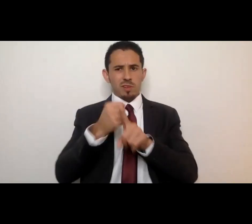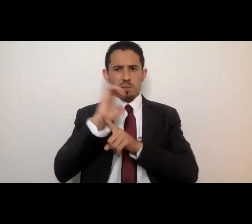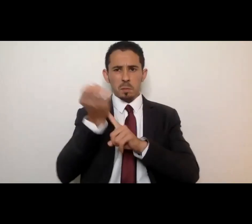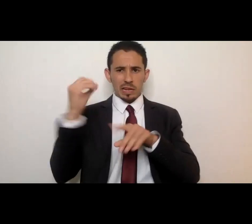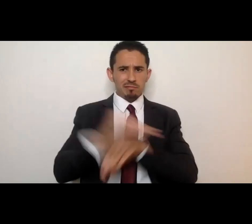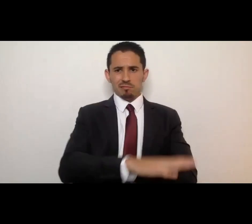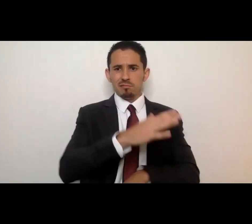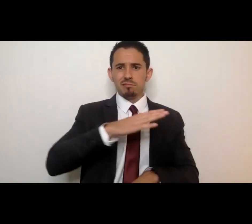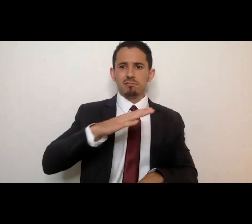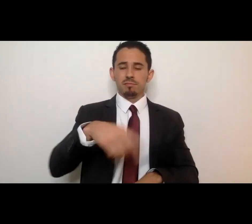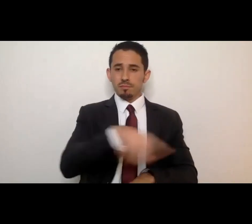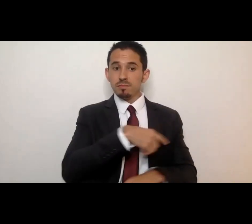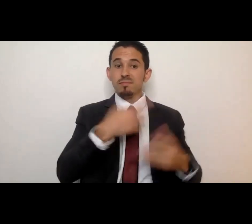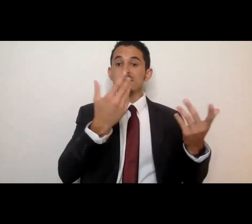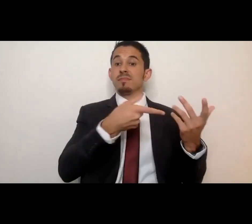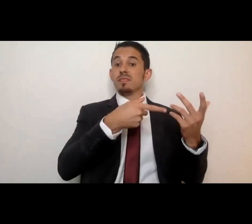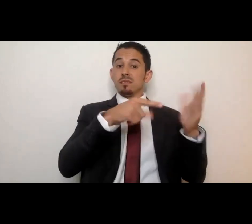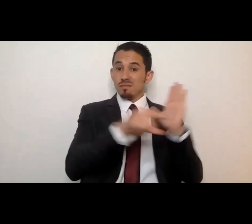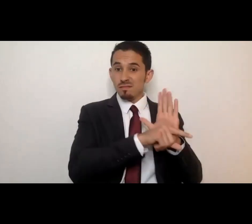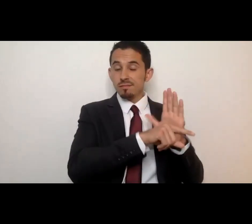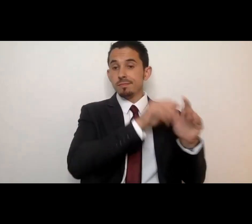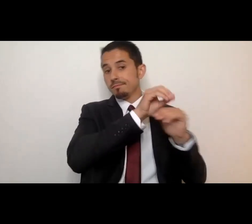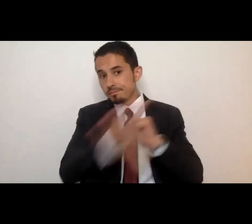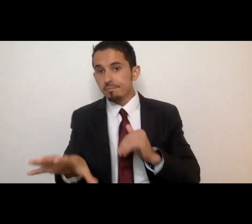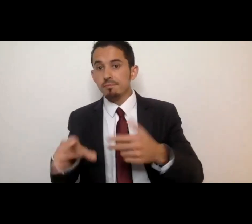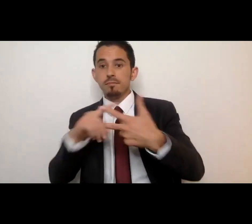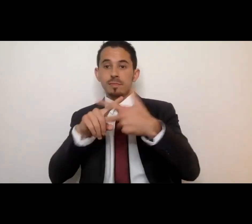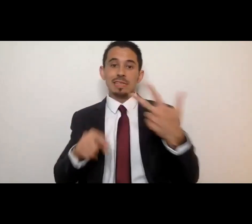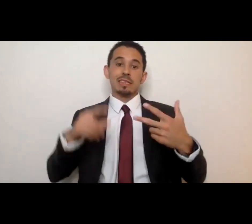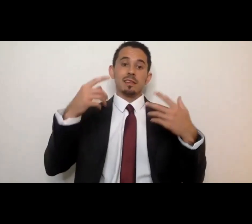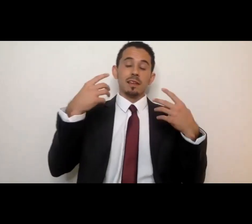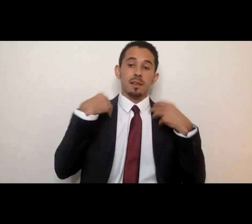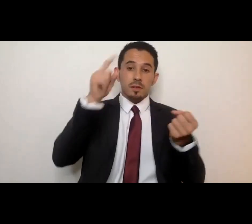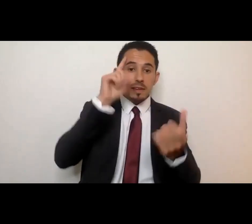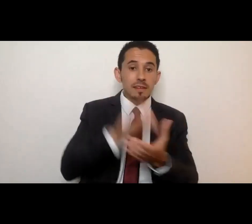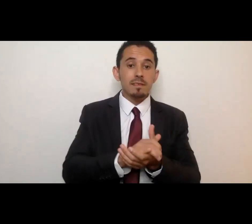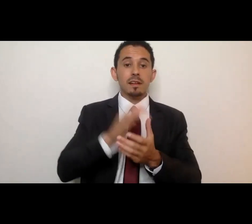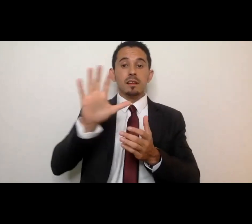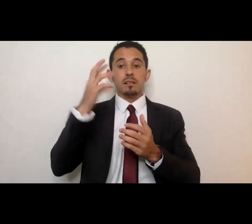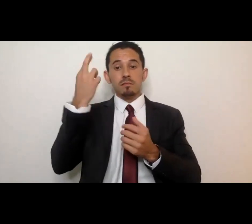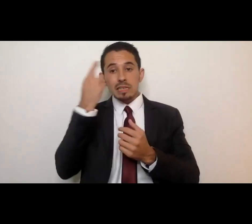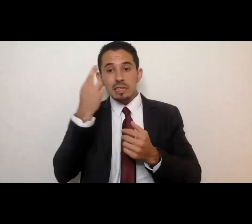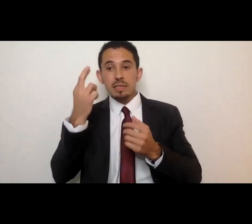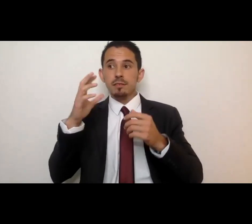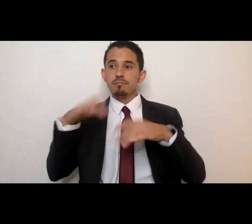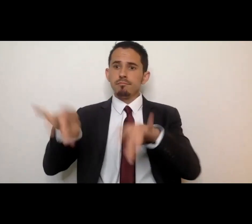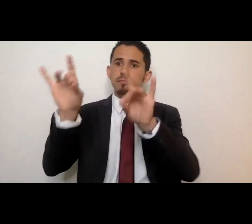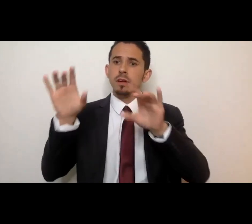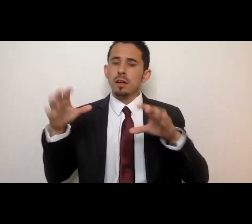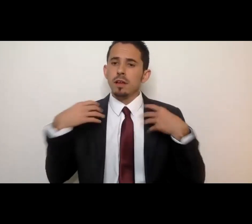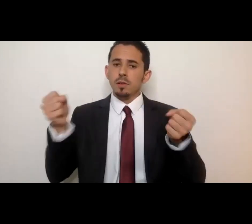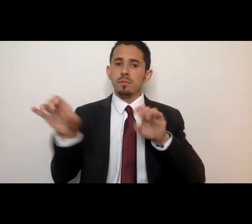to the social cognitive theory, we know that the environment strongly affects this population. So when that is the beginning of